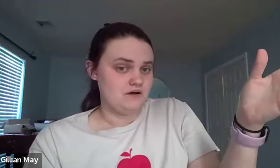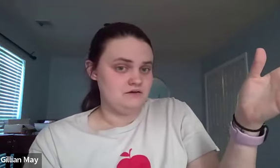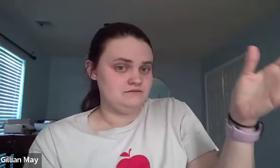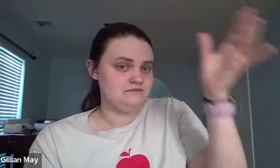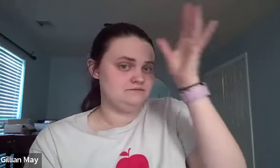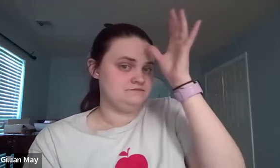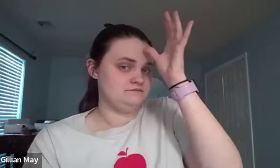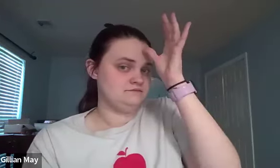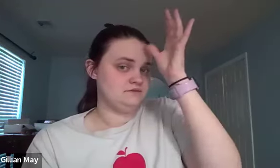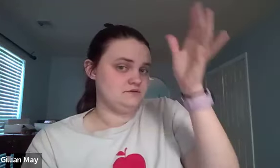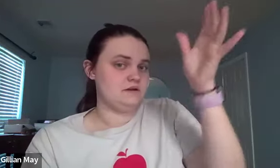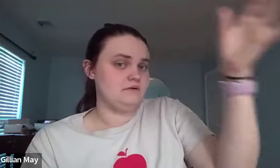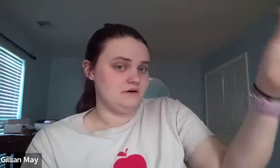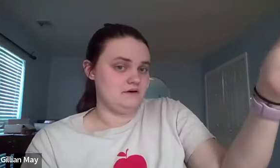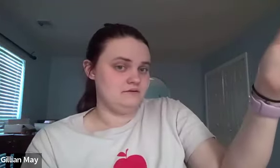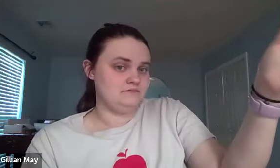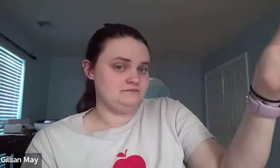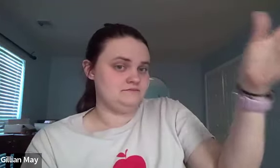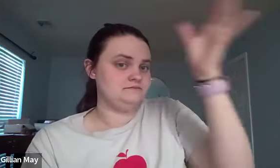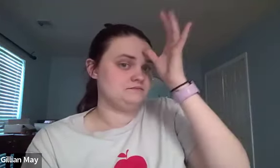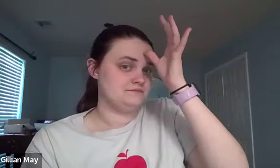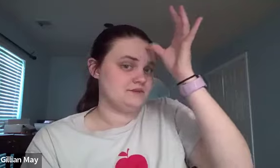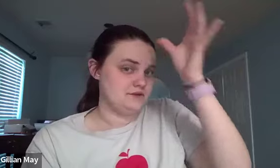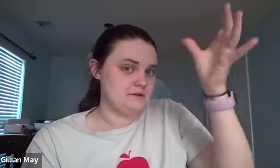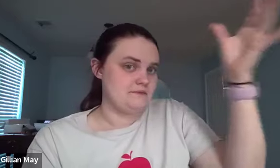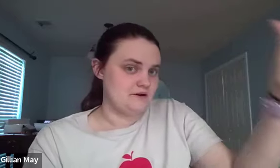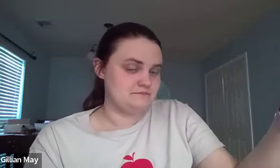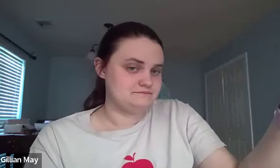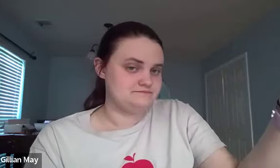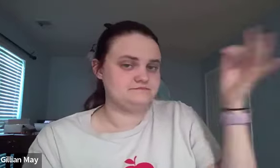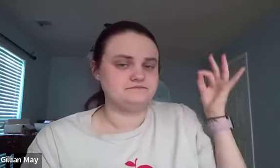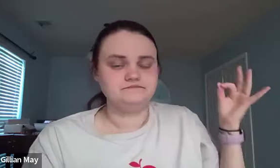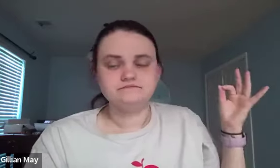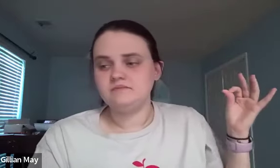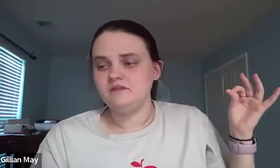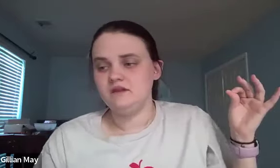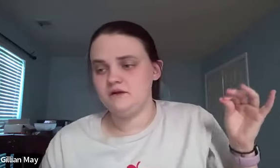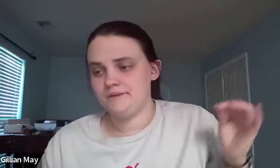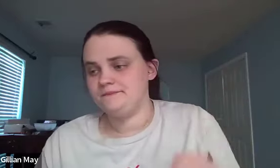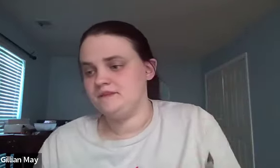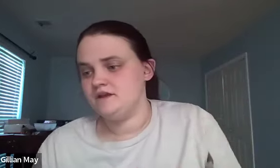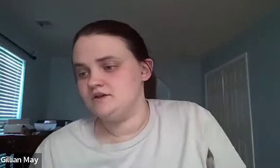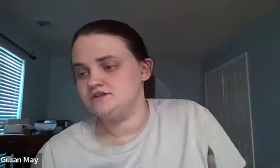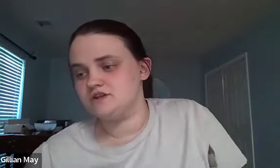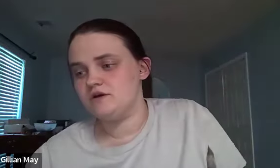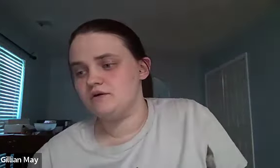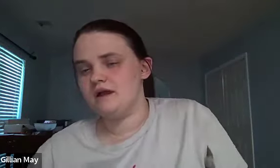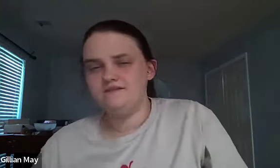grandpa, grandpa, grandpa. Okay, so if you